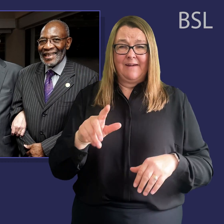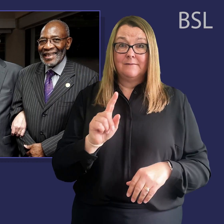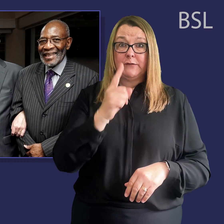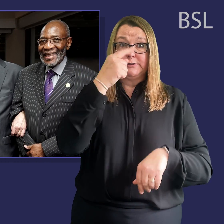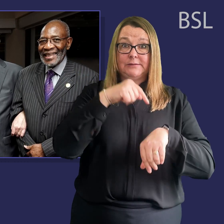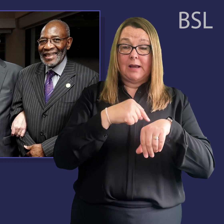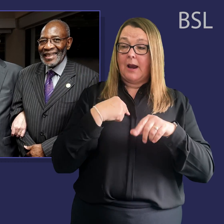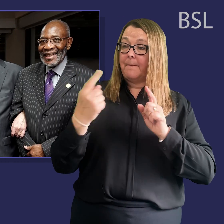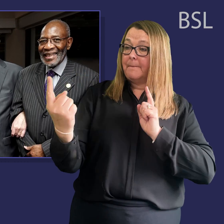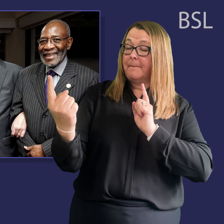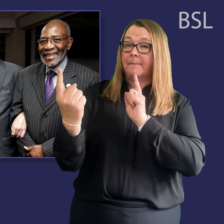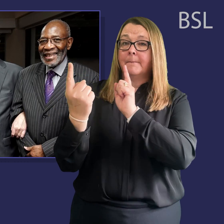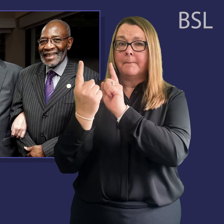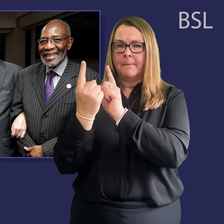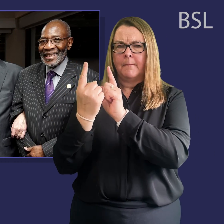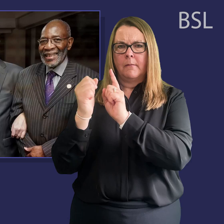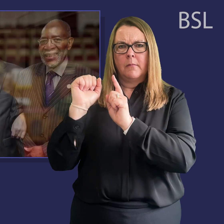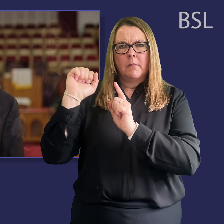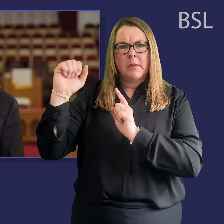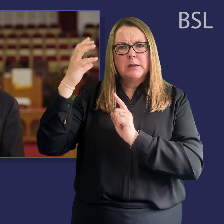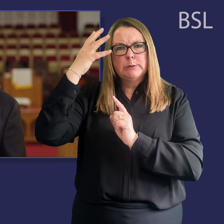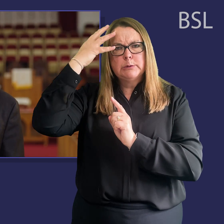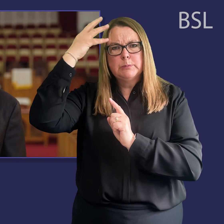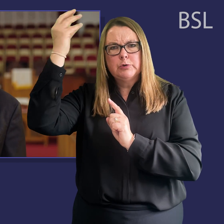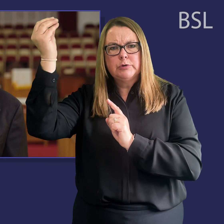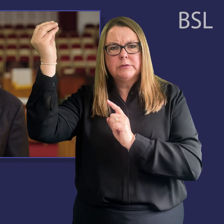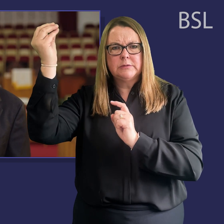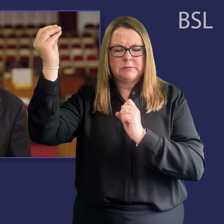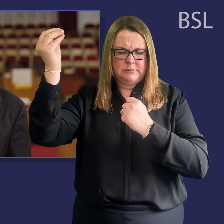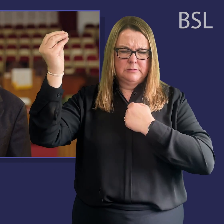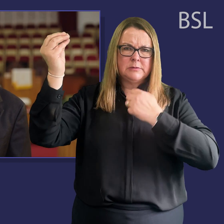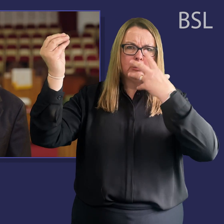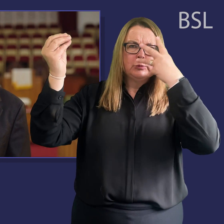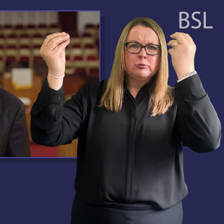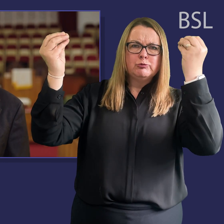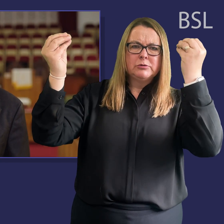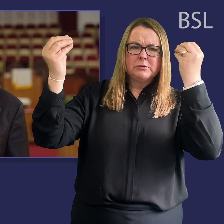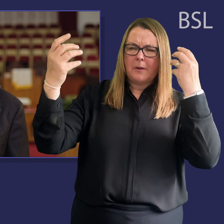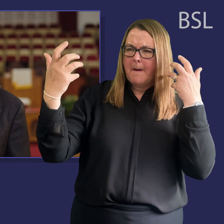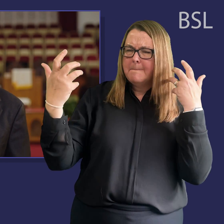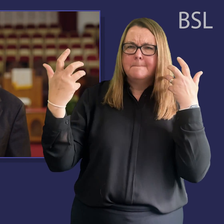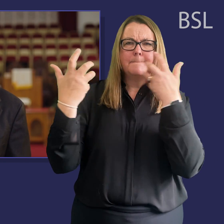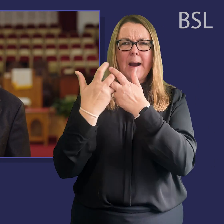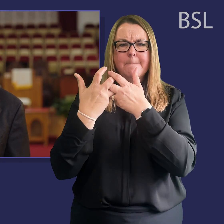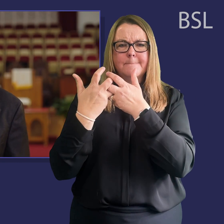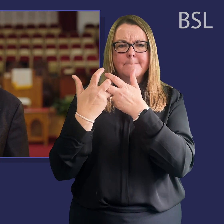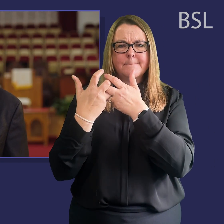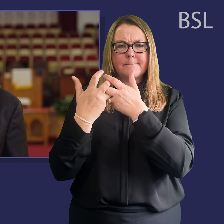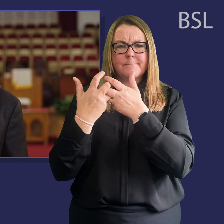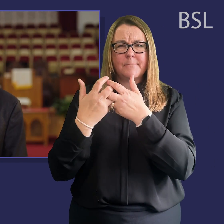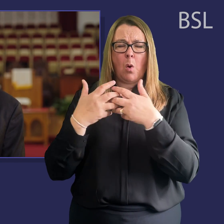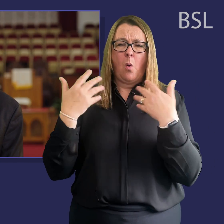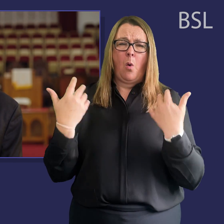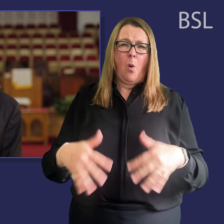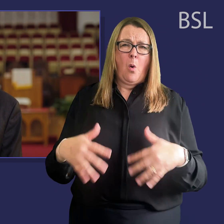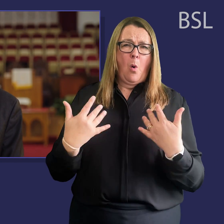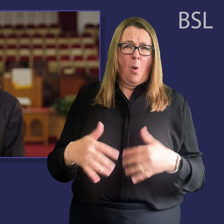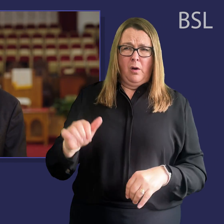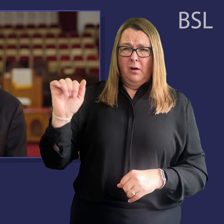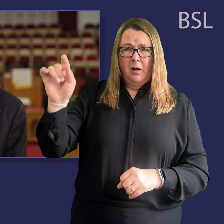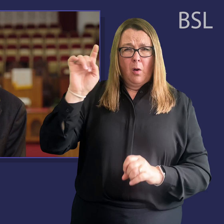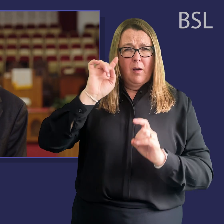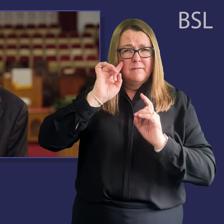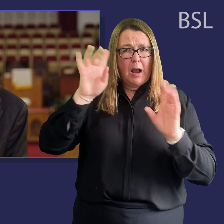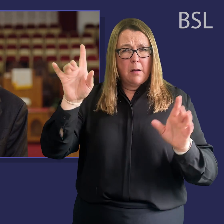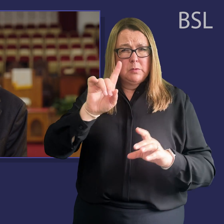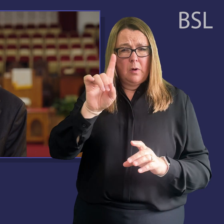immediately when I met him. And he came with a track record of leading the